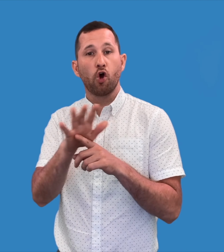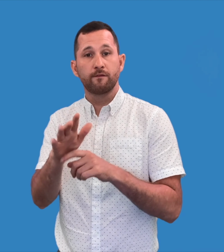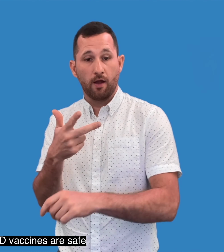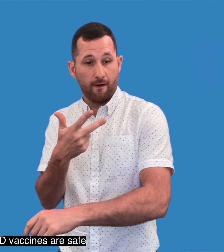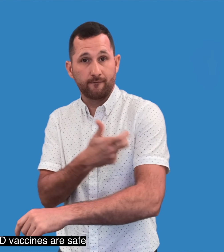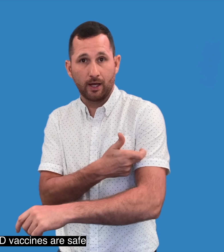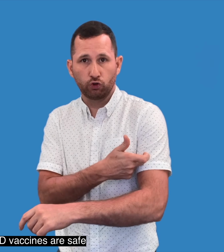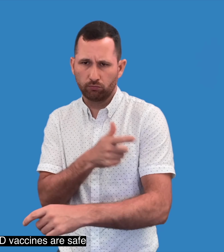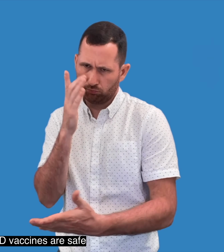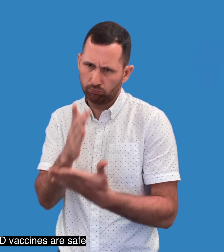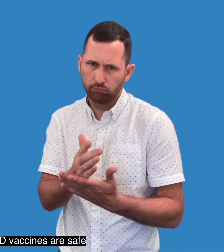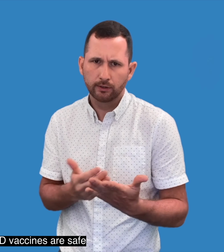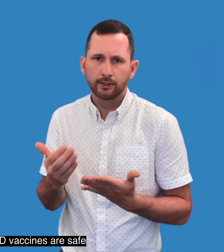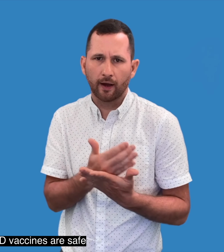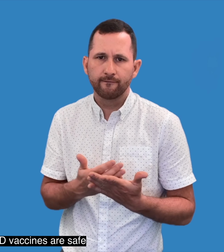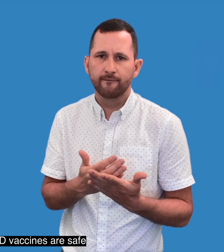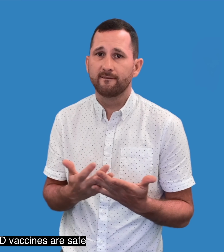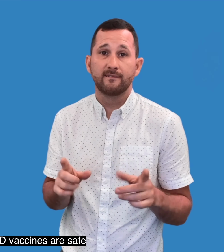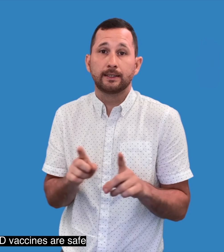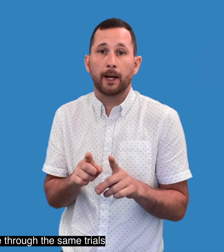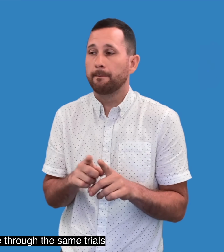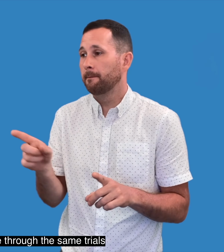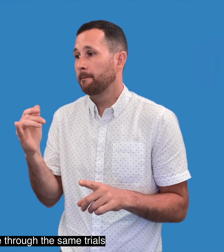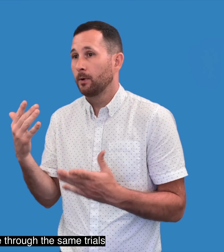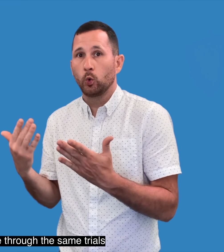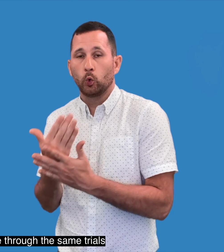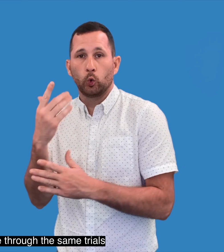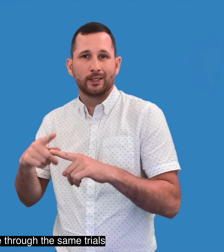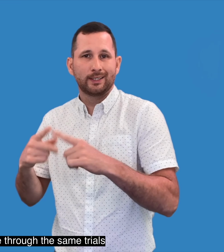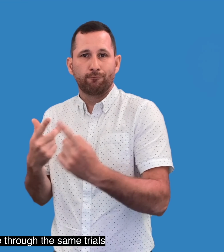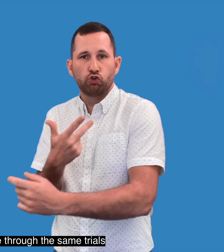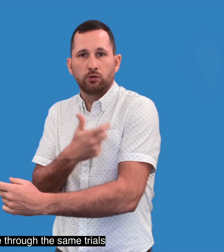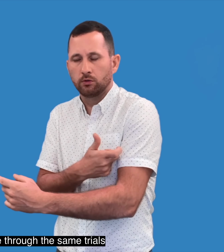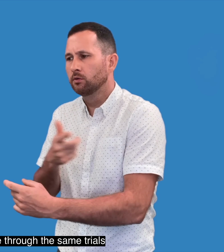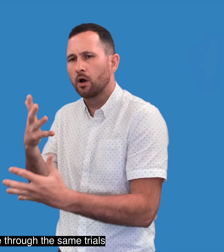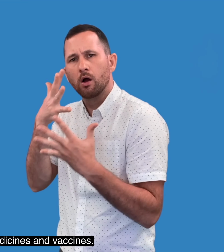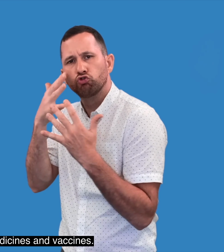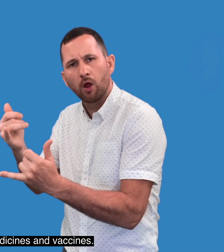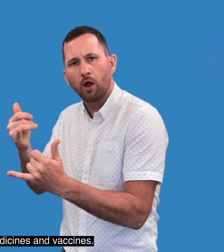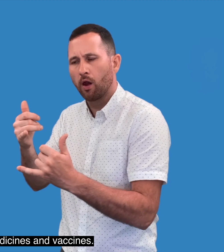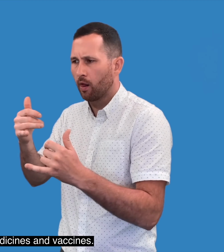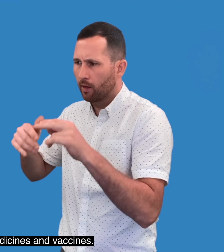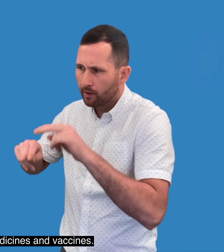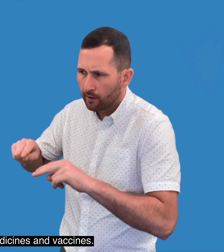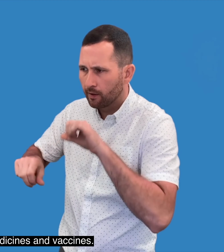The COVID vaccines are safe and have gone through the same trials as other medications